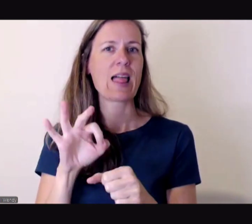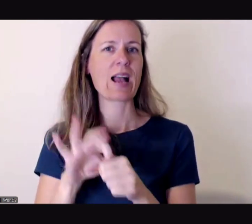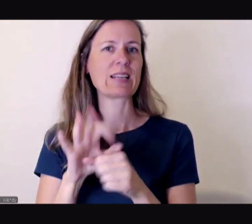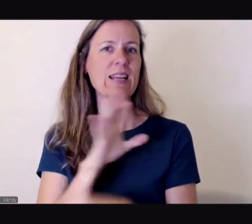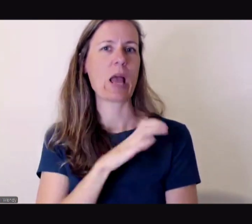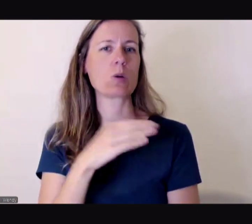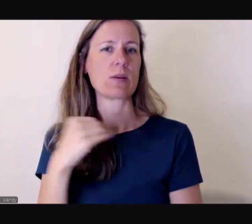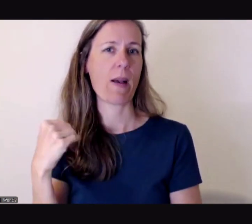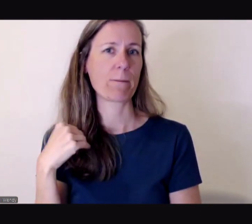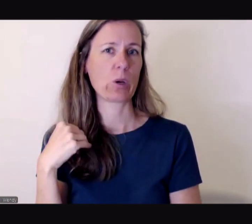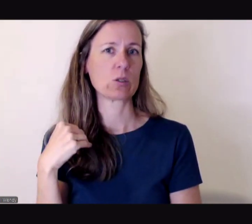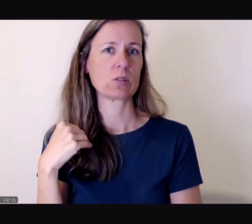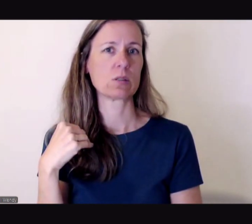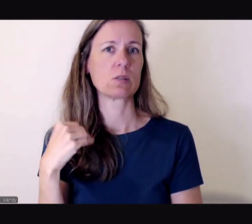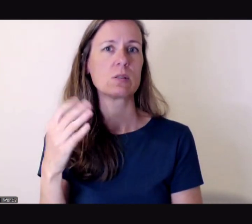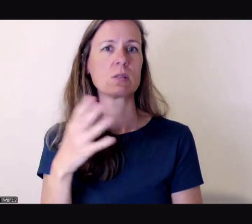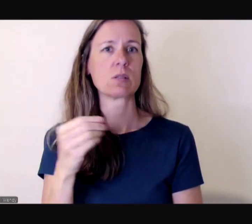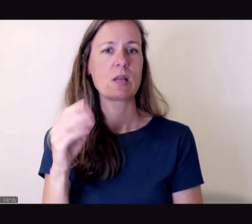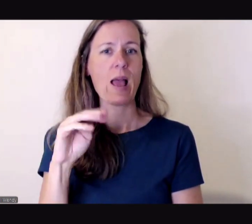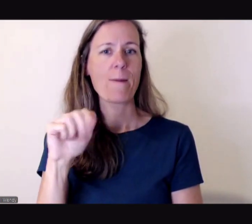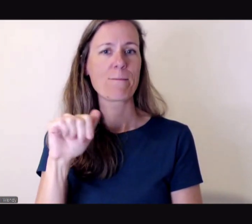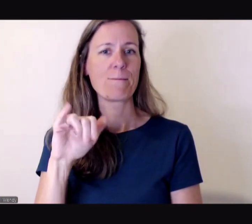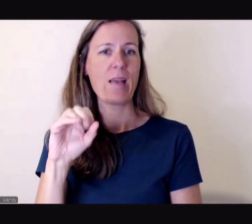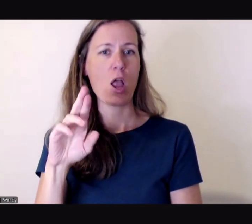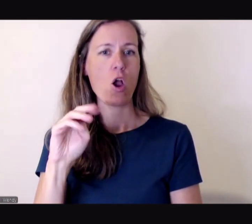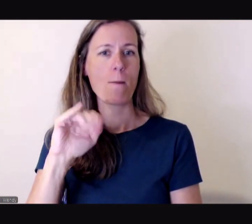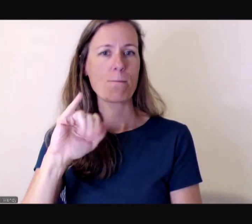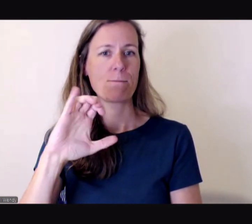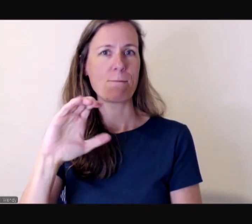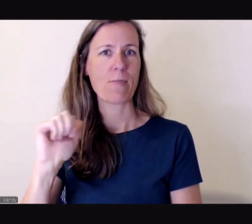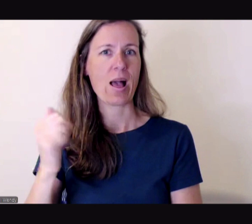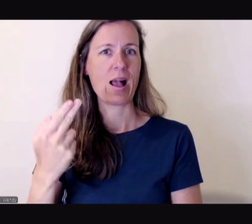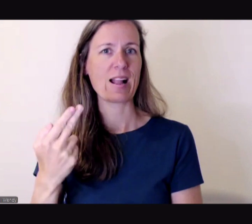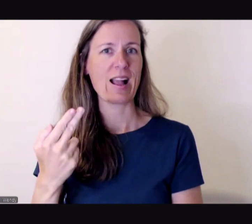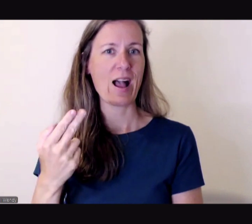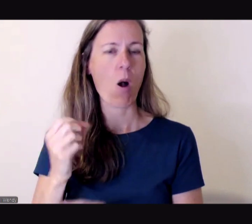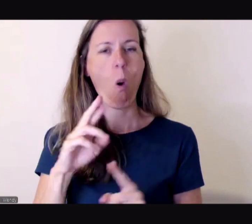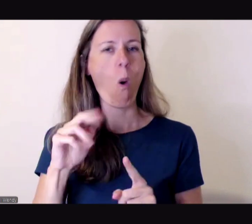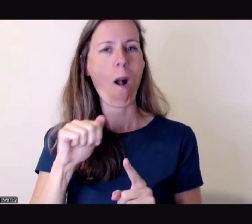and Mayor Micah as well. Is it Mayor Micah or Mayor Watson?